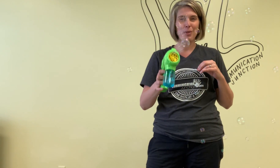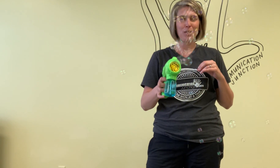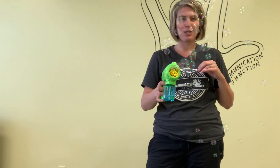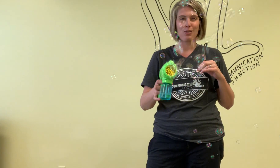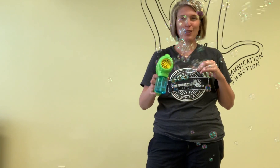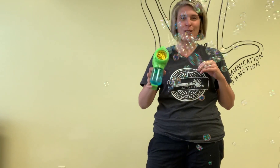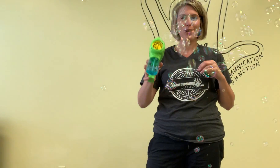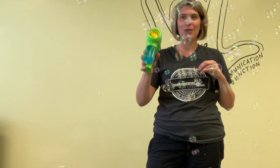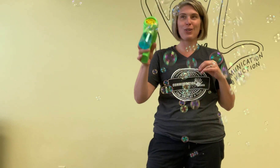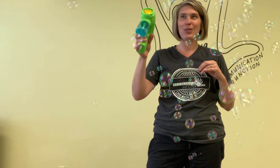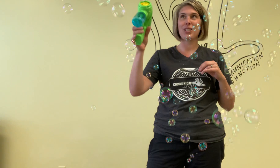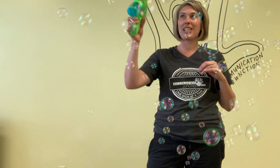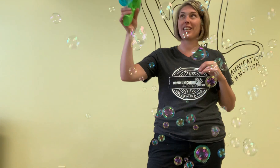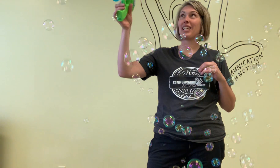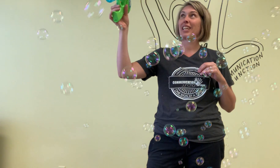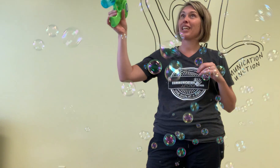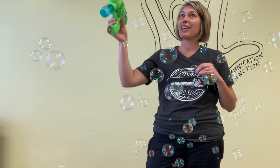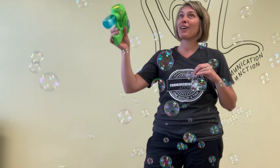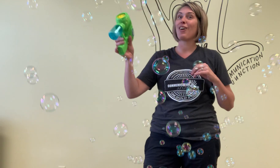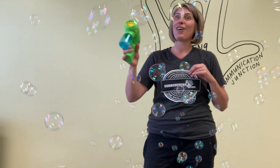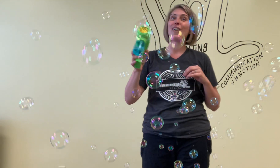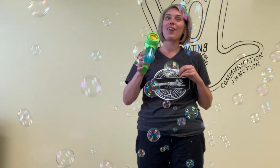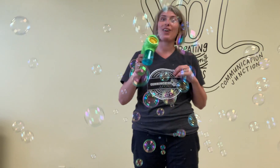Bubbles floating all